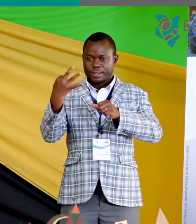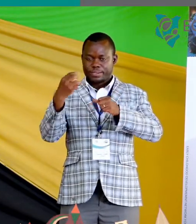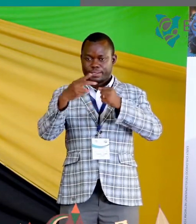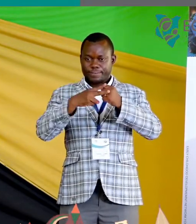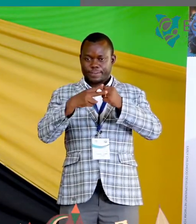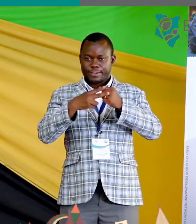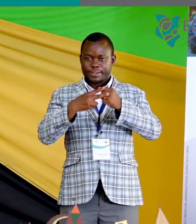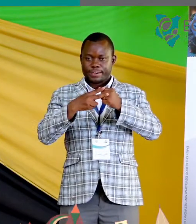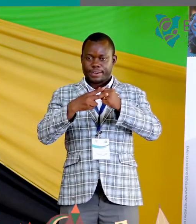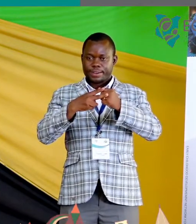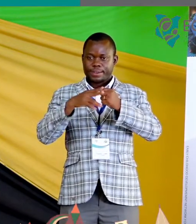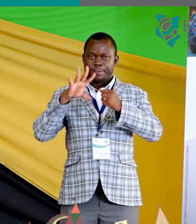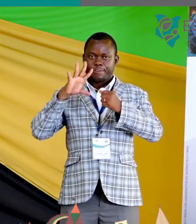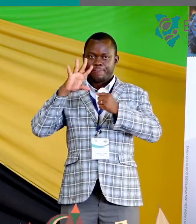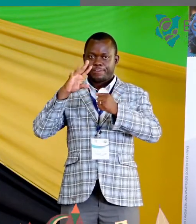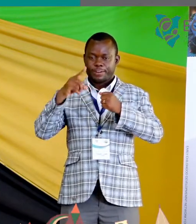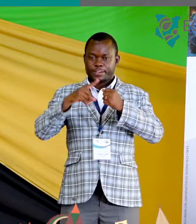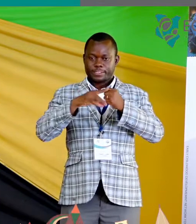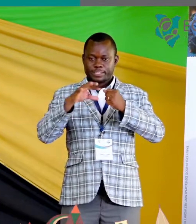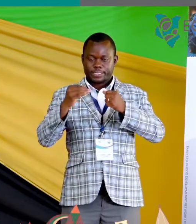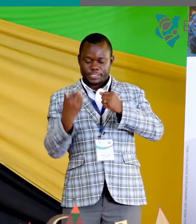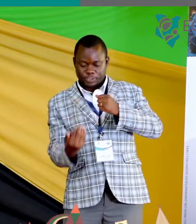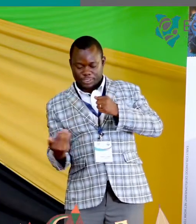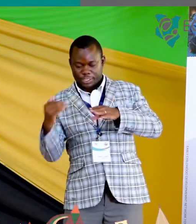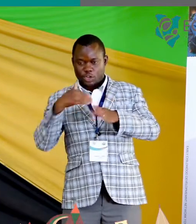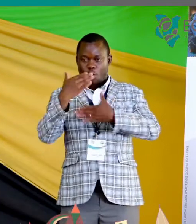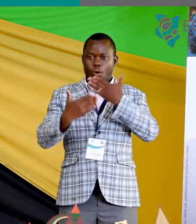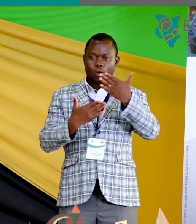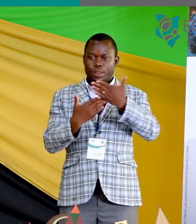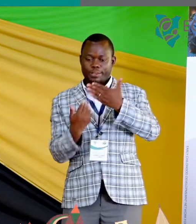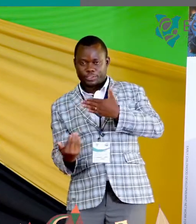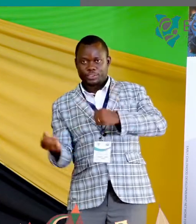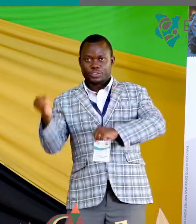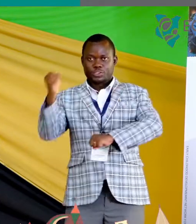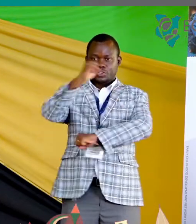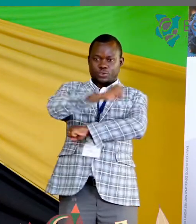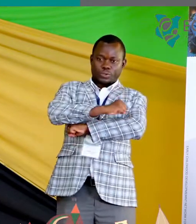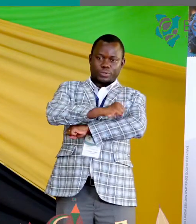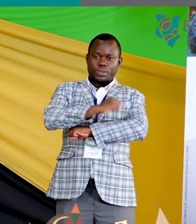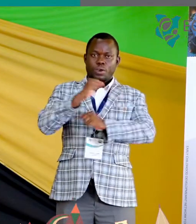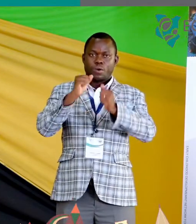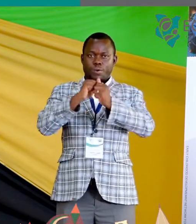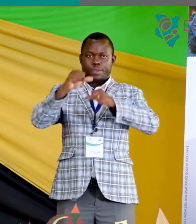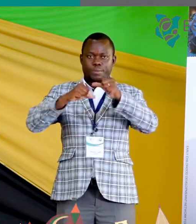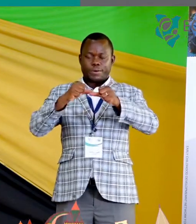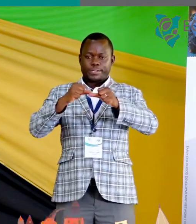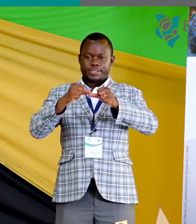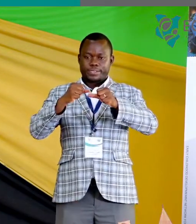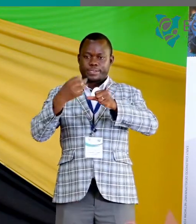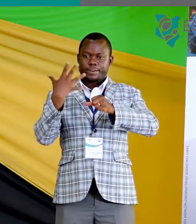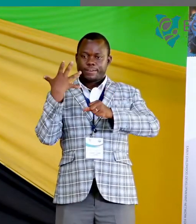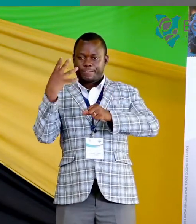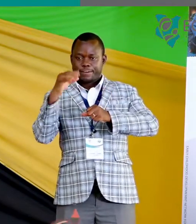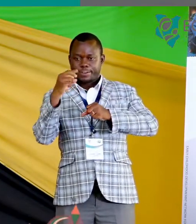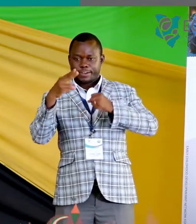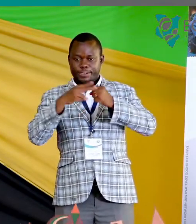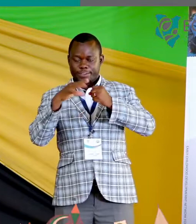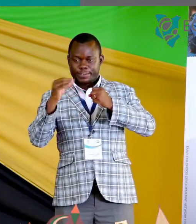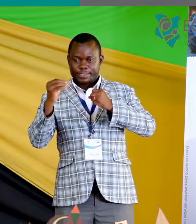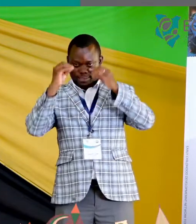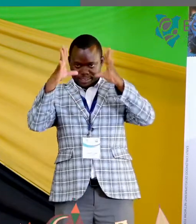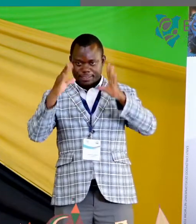137,560 ECD children enrolled in our ECD centers, with the 570 ECD